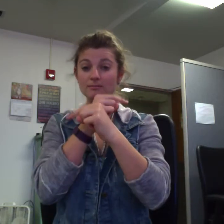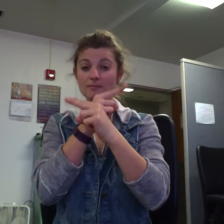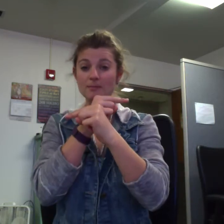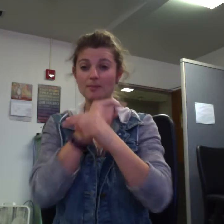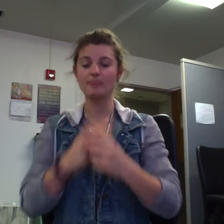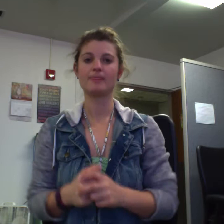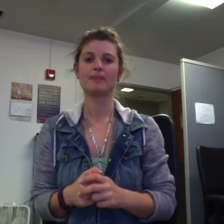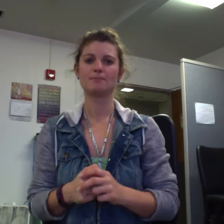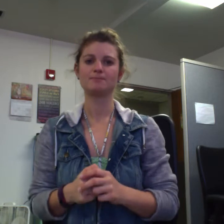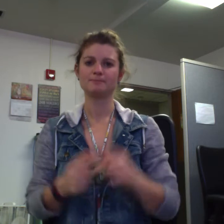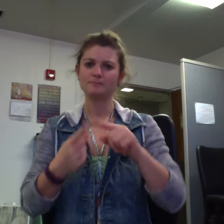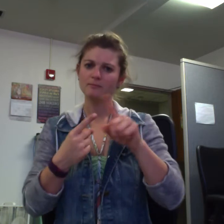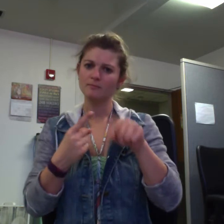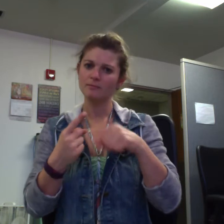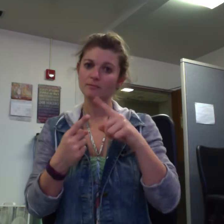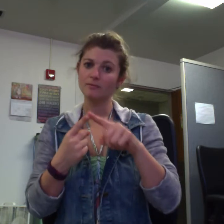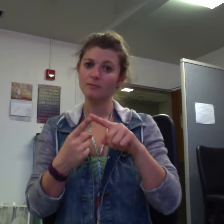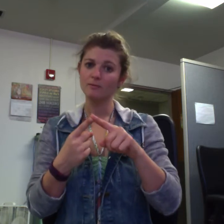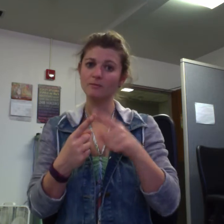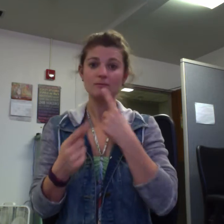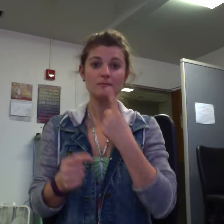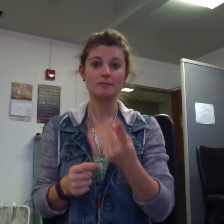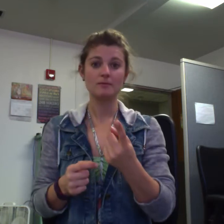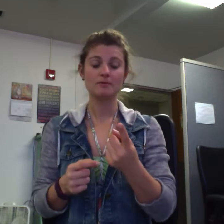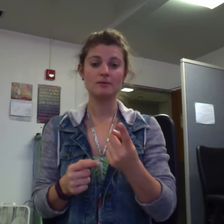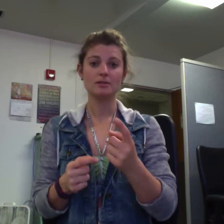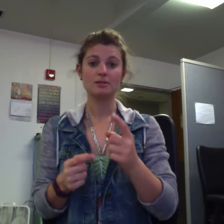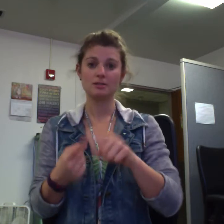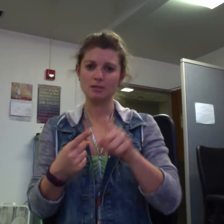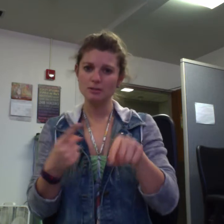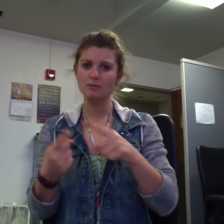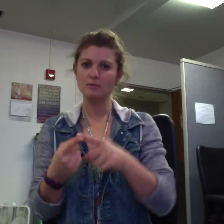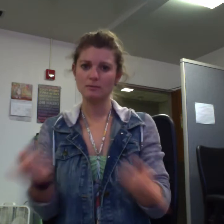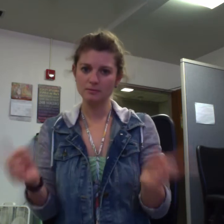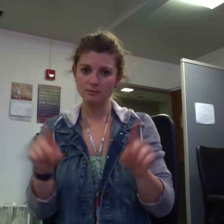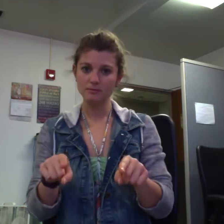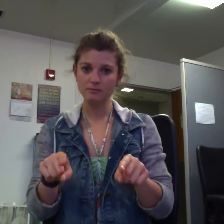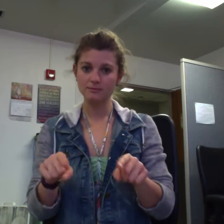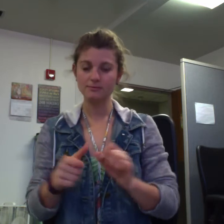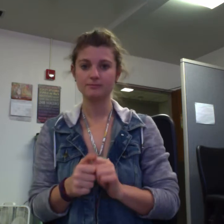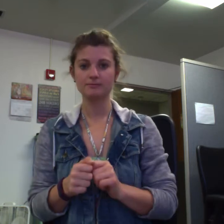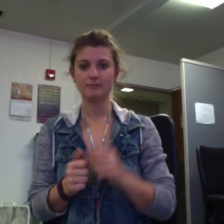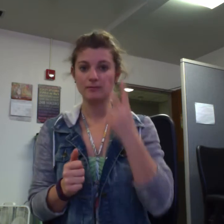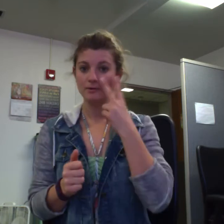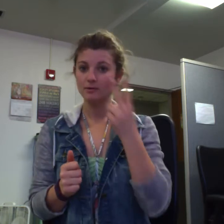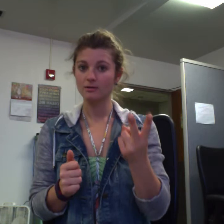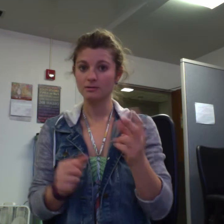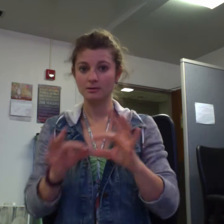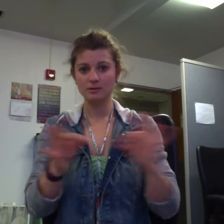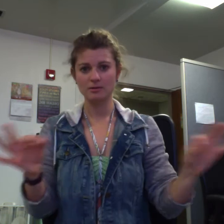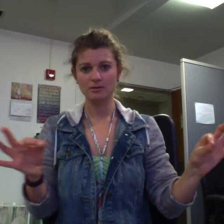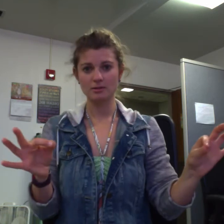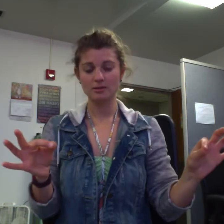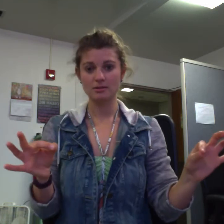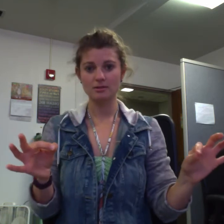When. So when tells us when something is happening. And if we look at our sentence parts that we're going to unscramble and combine, which are the